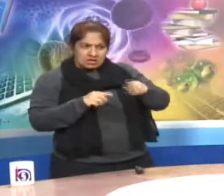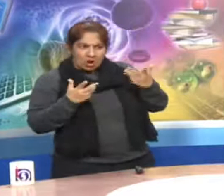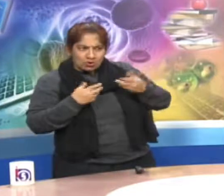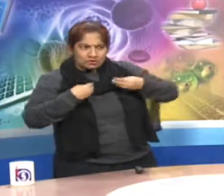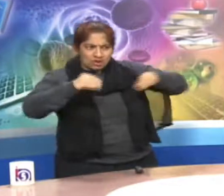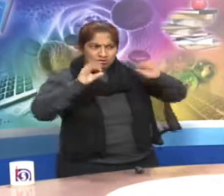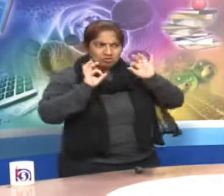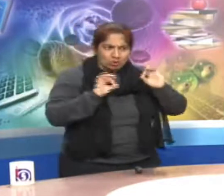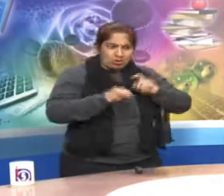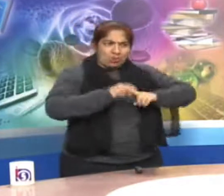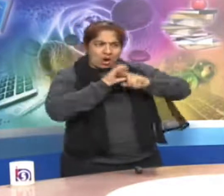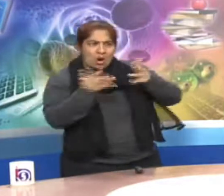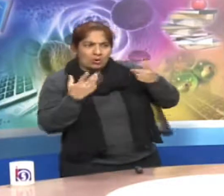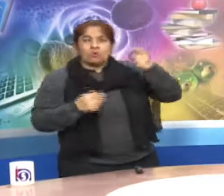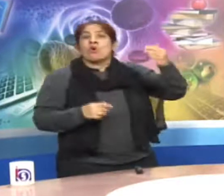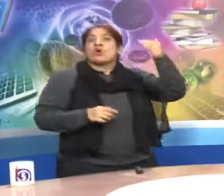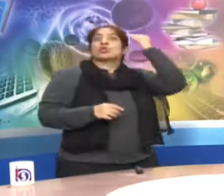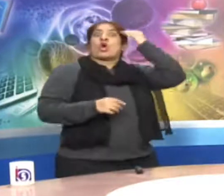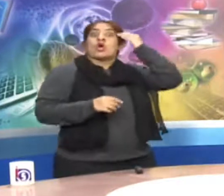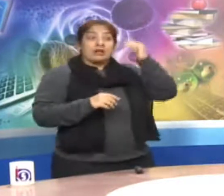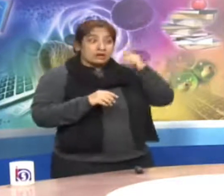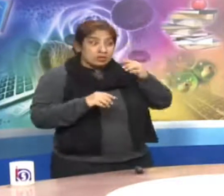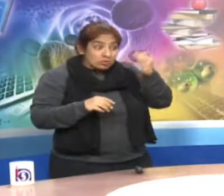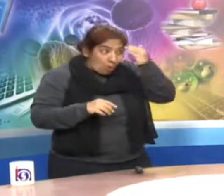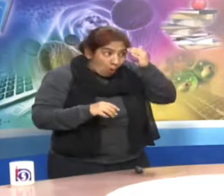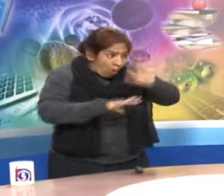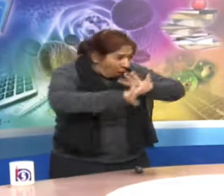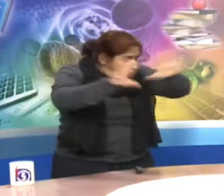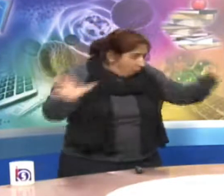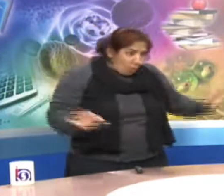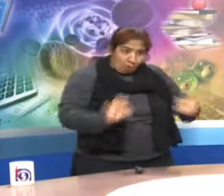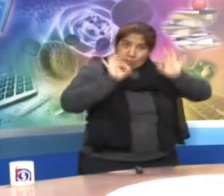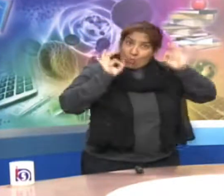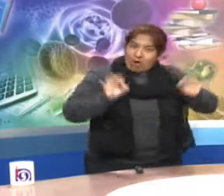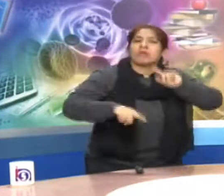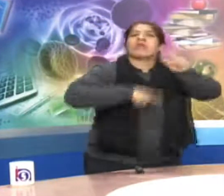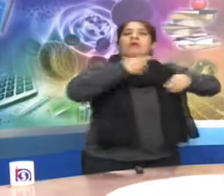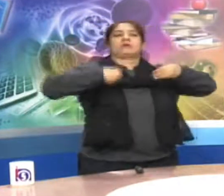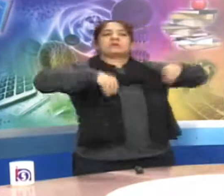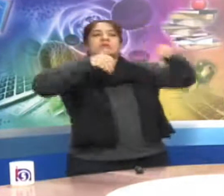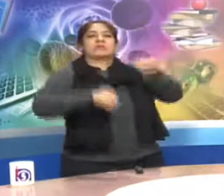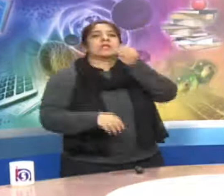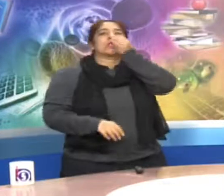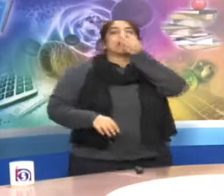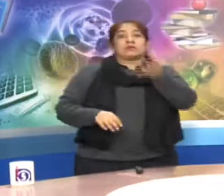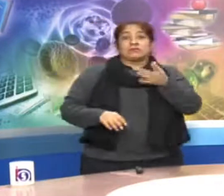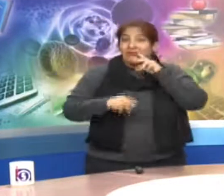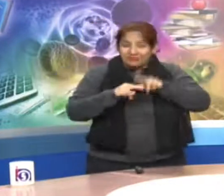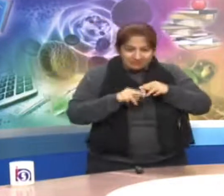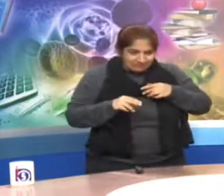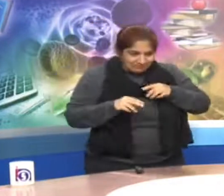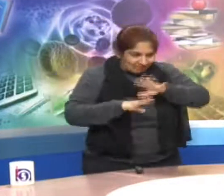means having to justify to see, knowing everything of the product you're about to